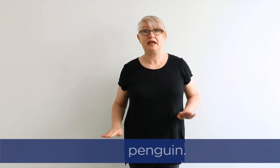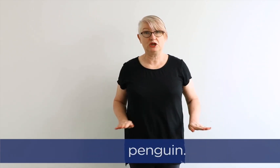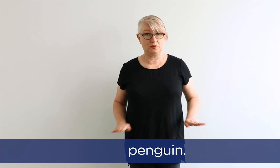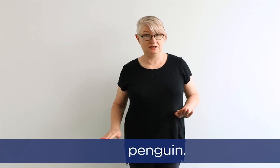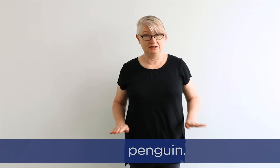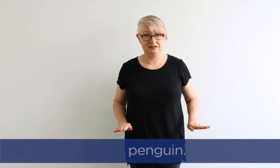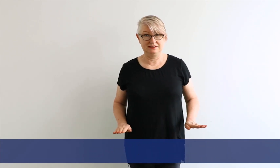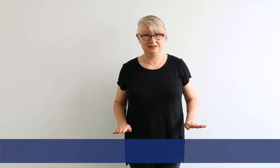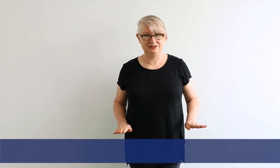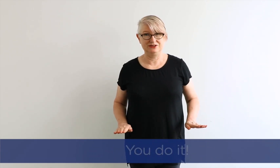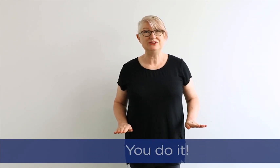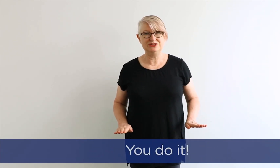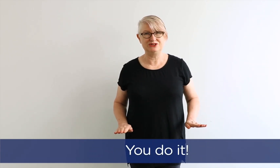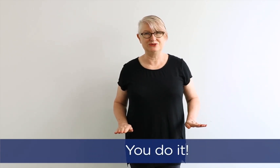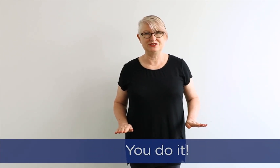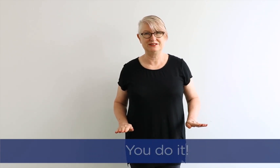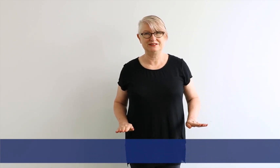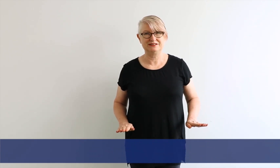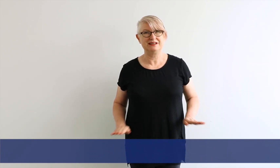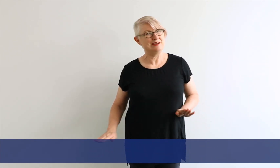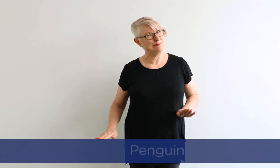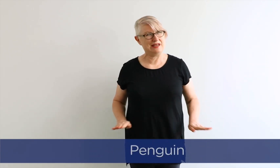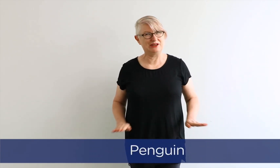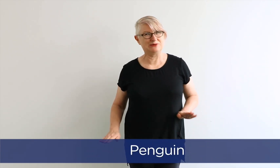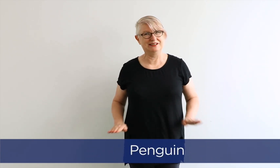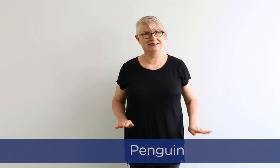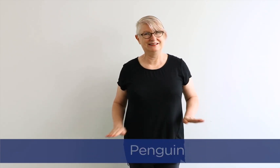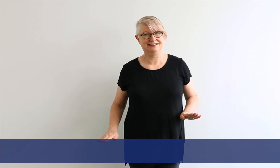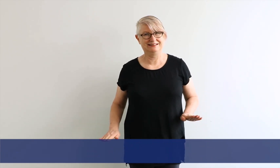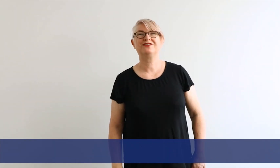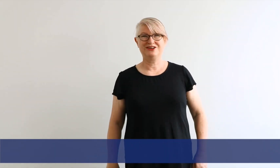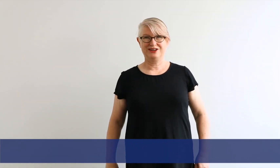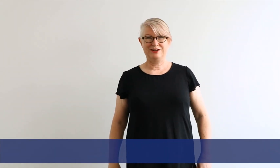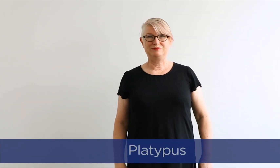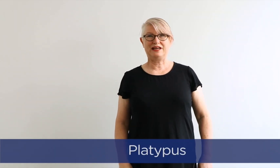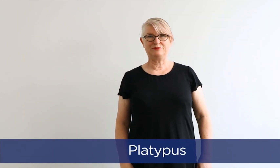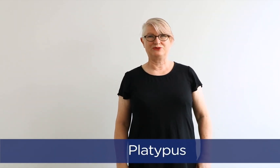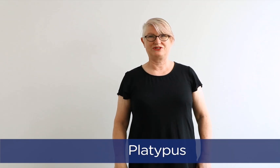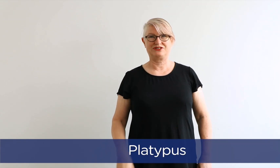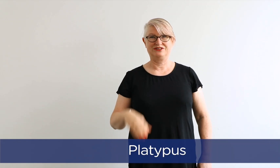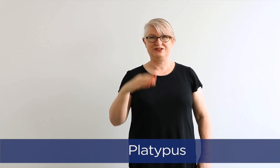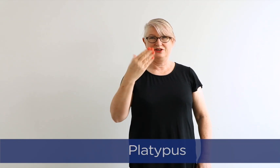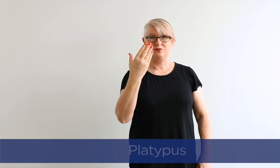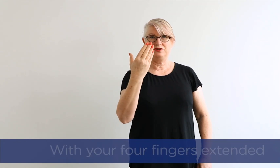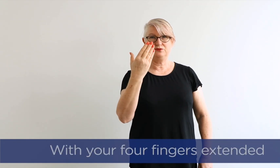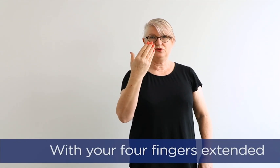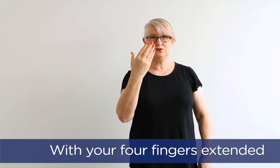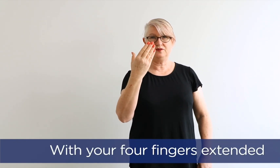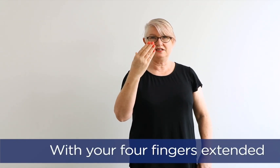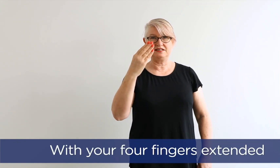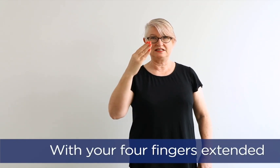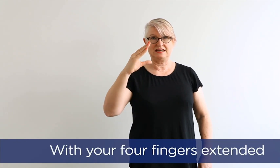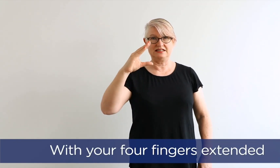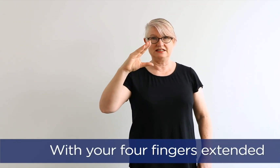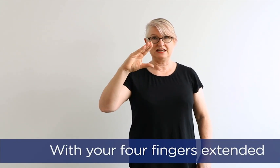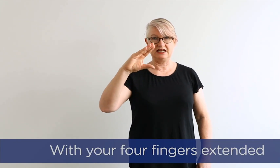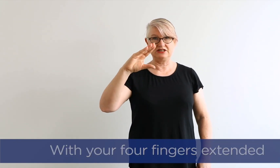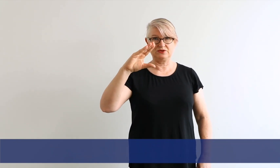penguin. You do it. Penguin. Platypus. With your 4 fingers extended and your